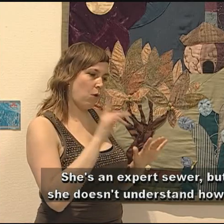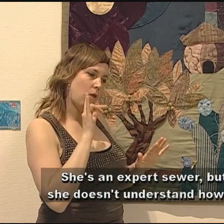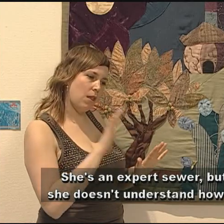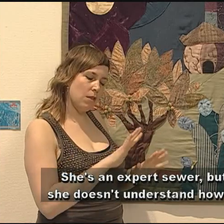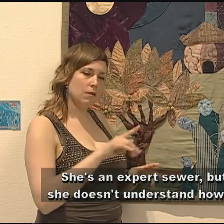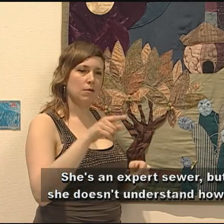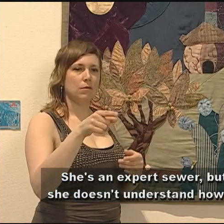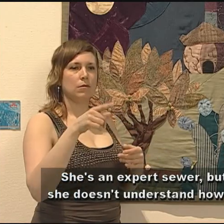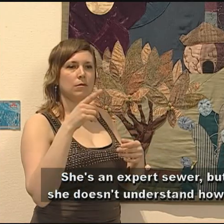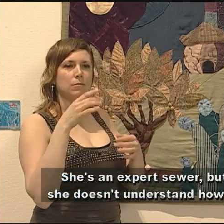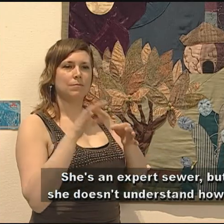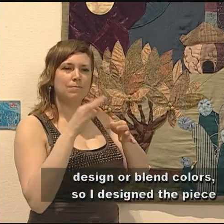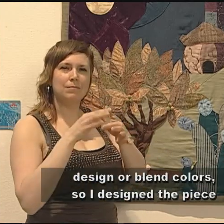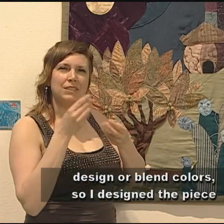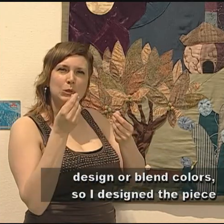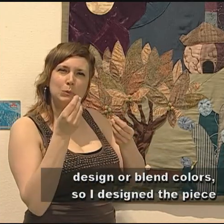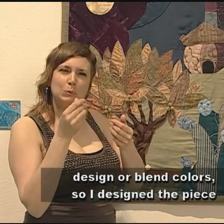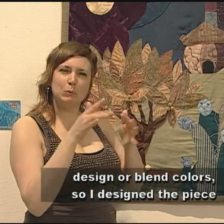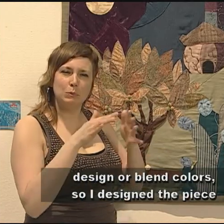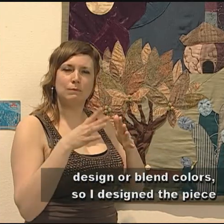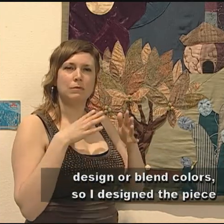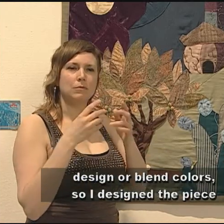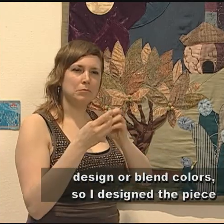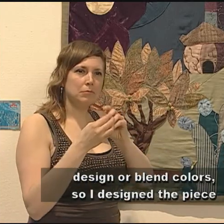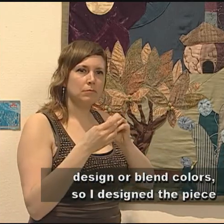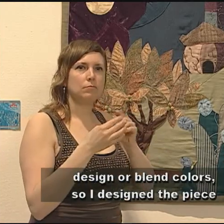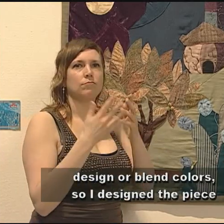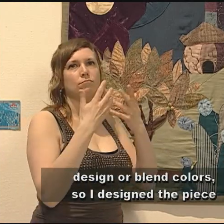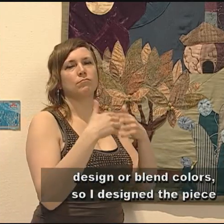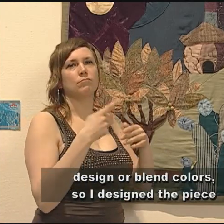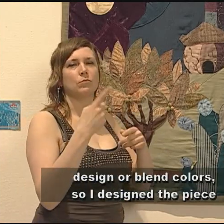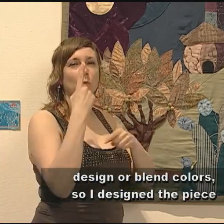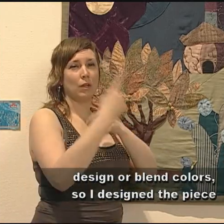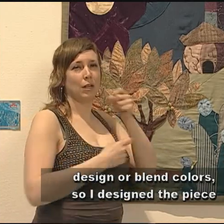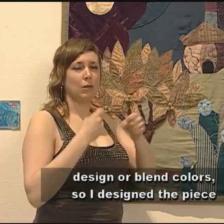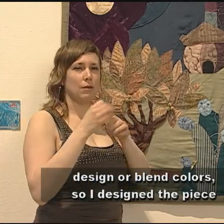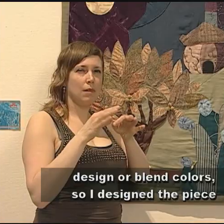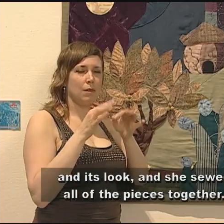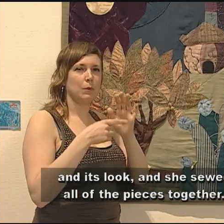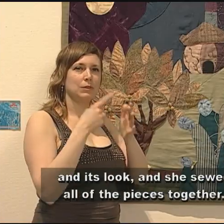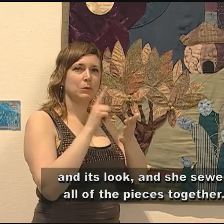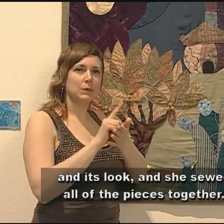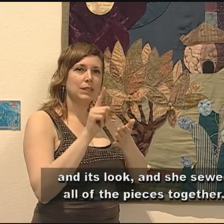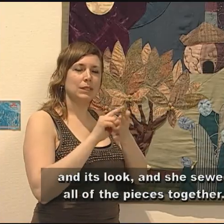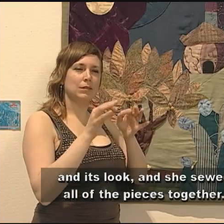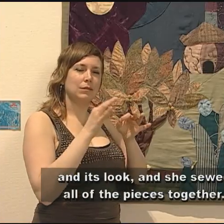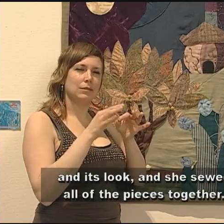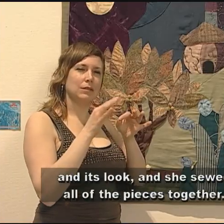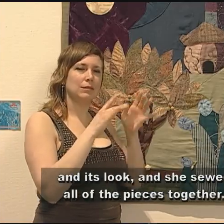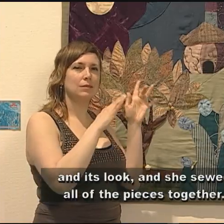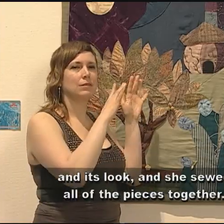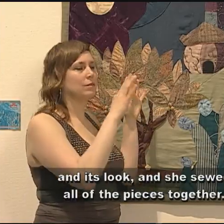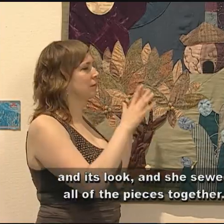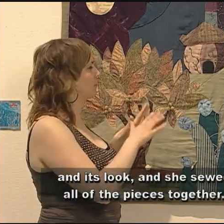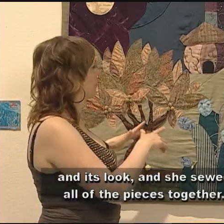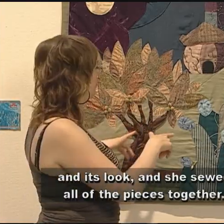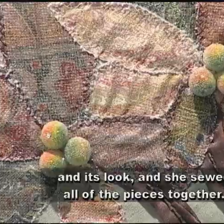She's an expert sewer, but she doesn't understand how to design nor blend colors. So I designed the piece and its look, and she sewed all of the